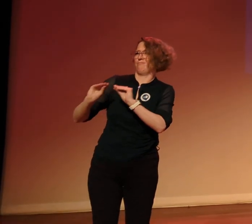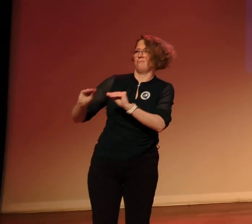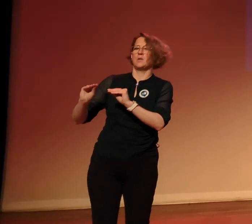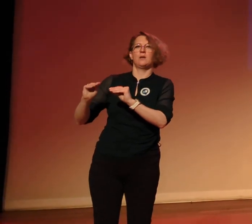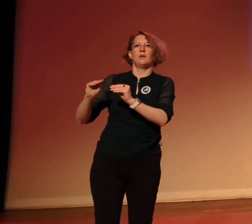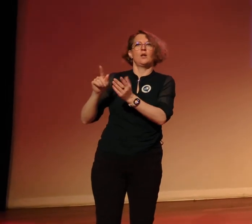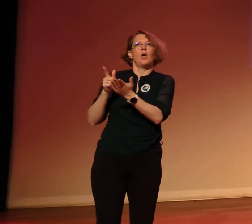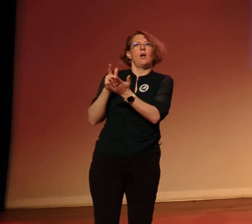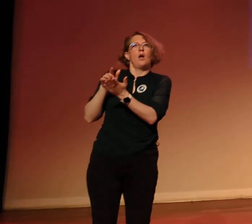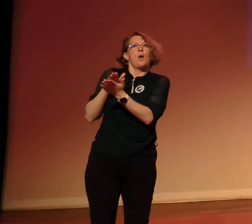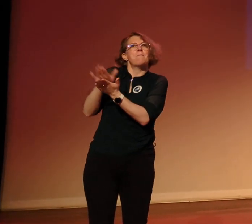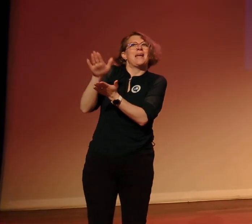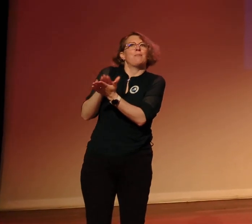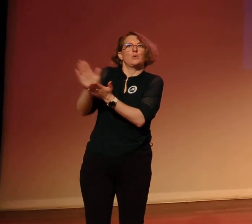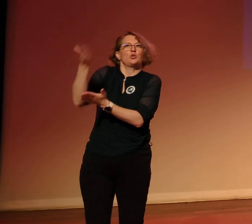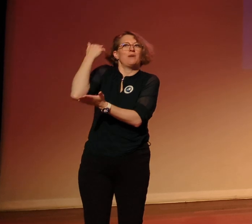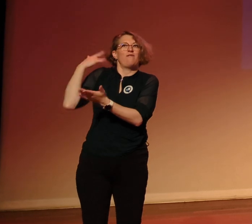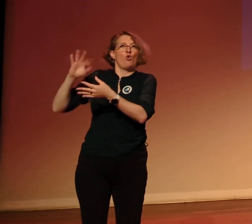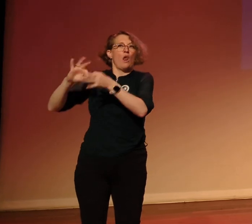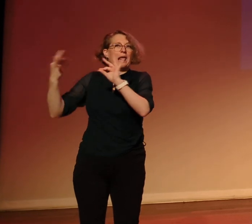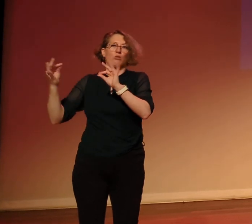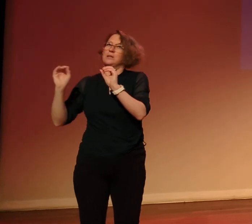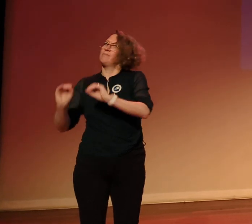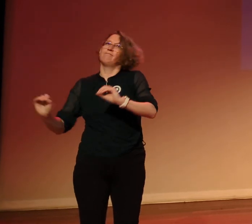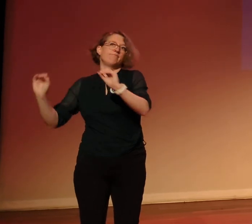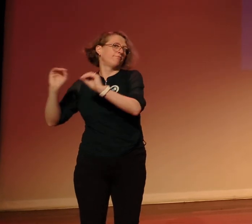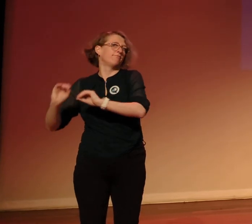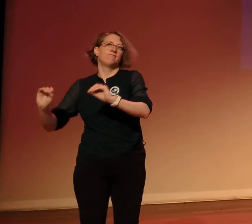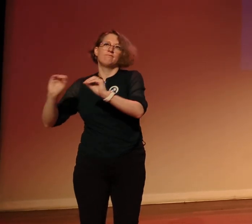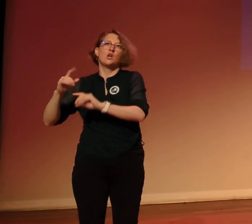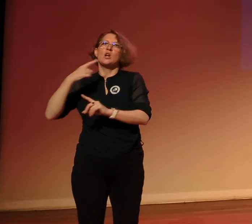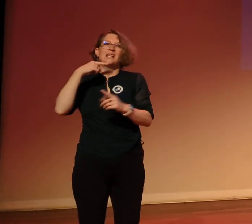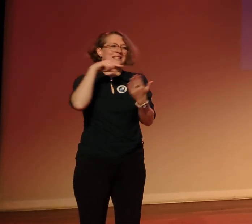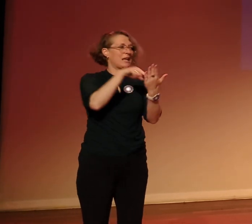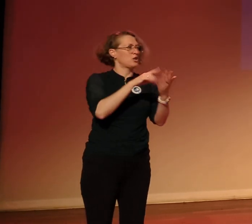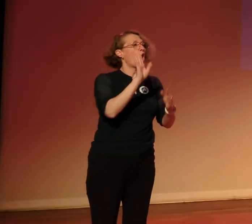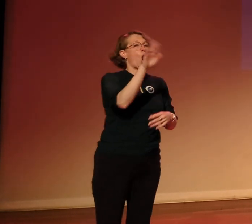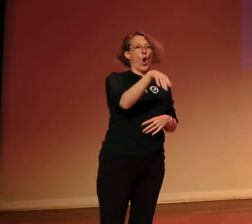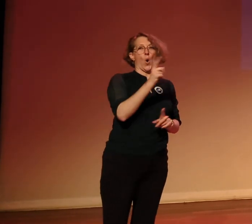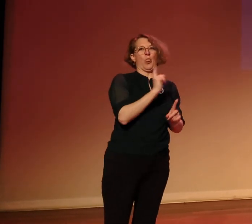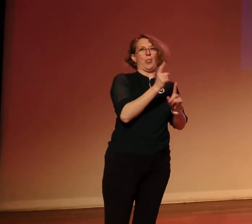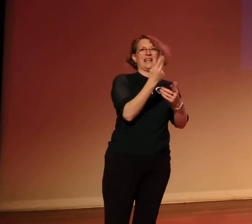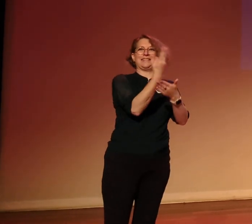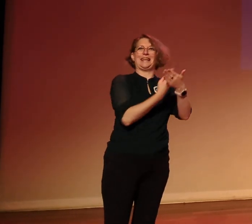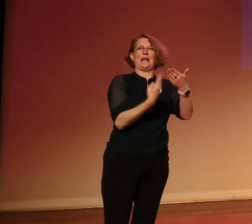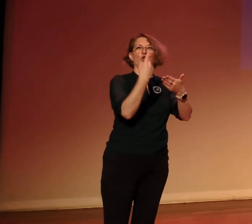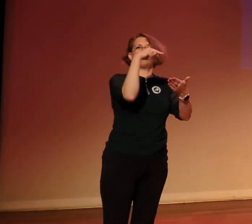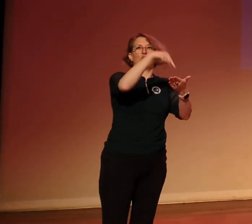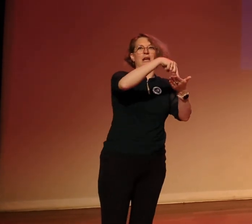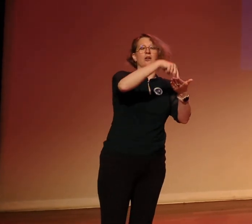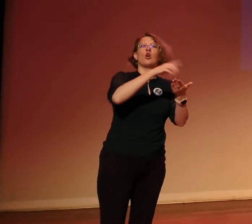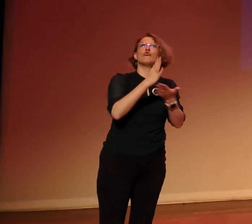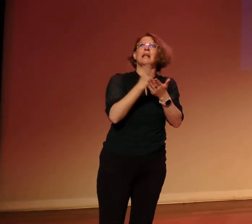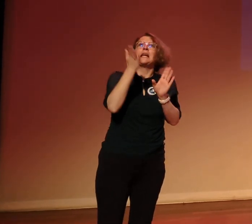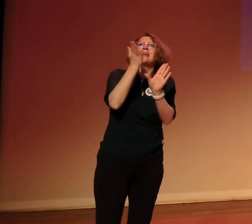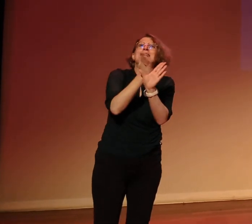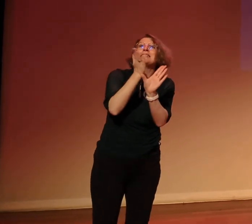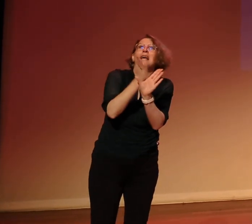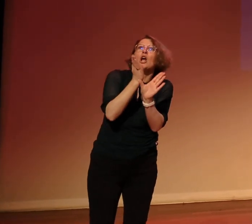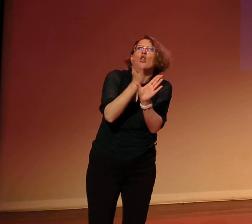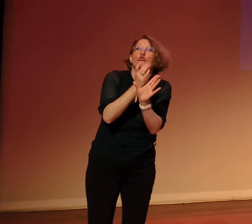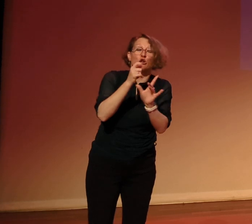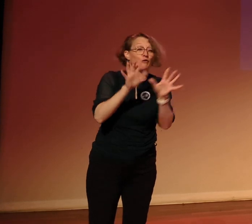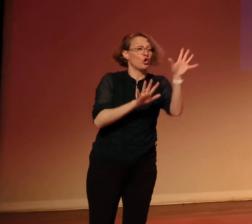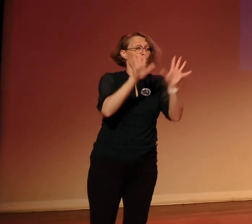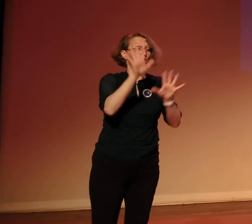not linguistic. It had a high instance of telling me that something was an illustrator, which is a psychological term that is used for